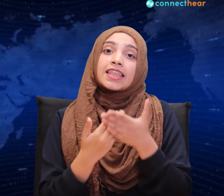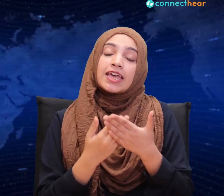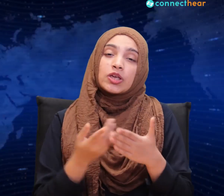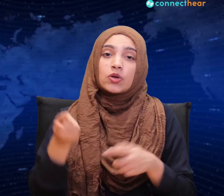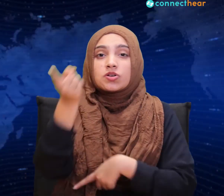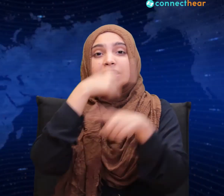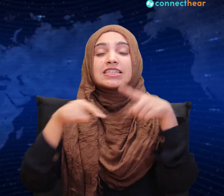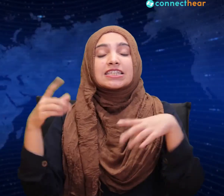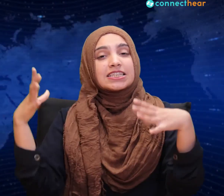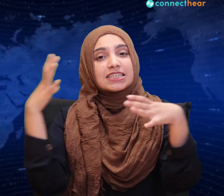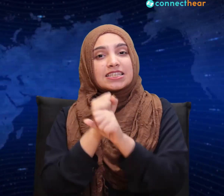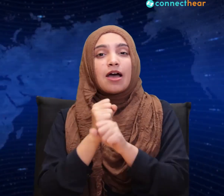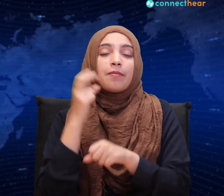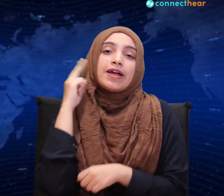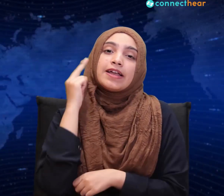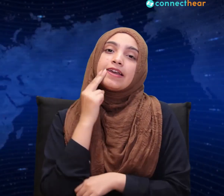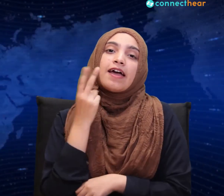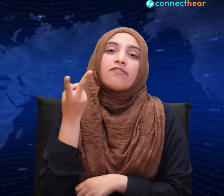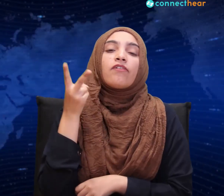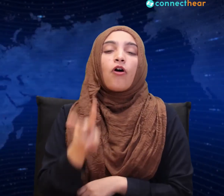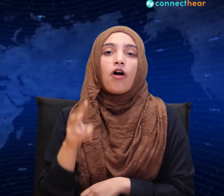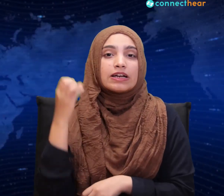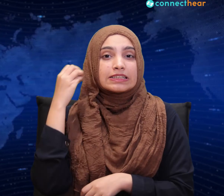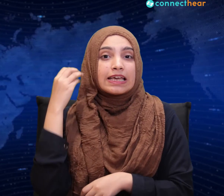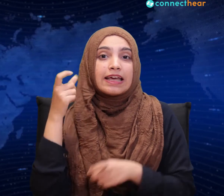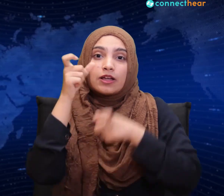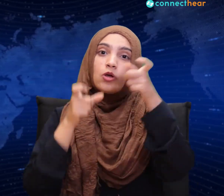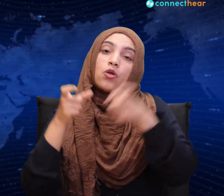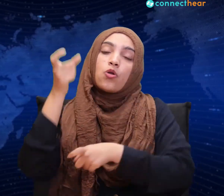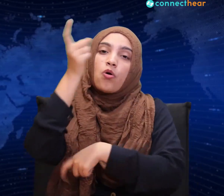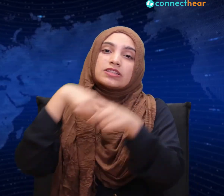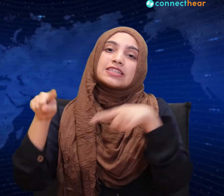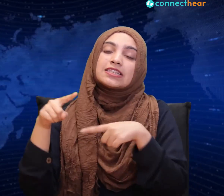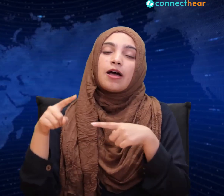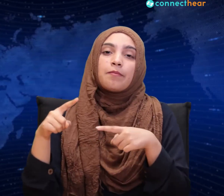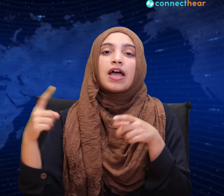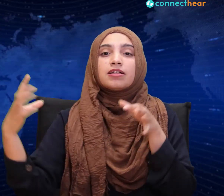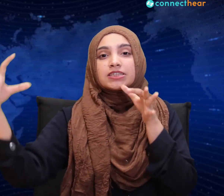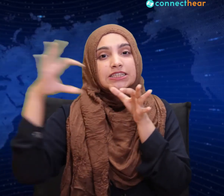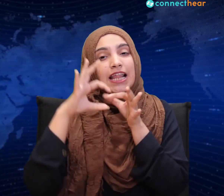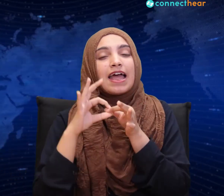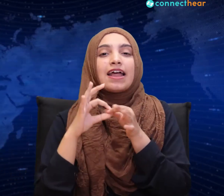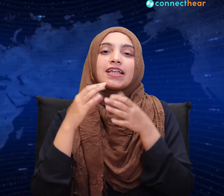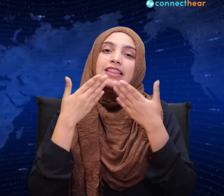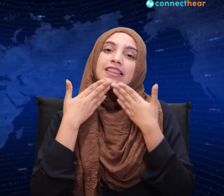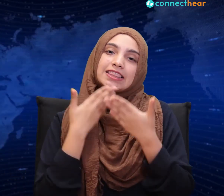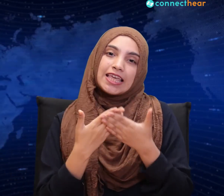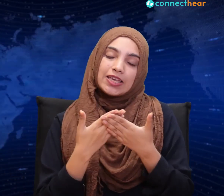Thank you to all the deaf and hearing people around the world for connecting with us. If you enjoy